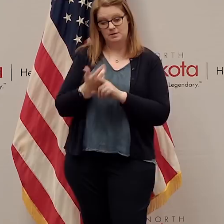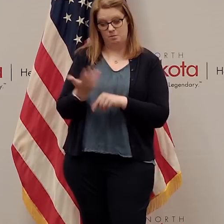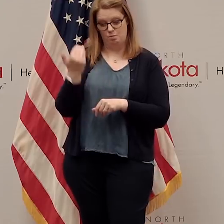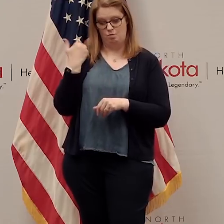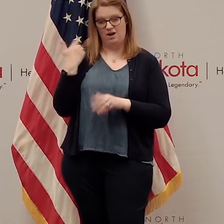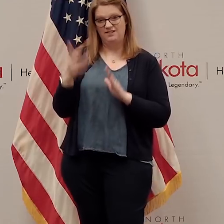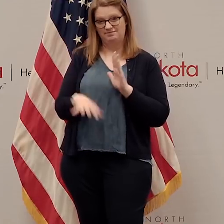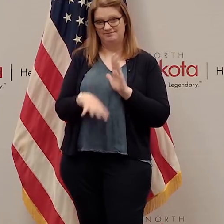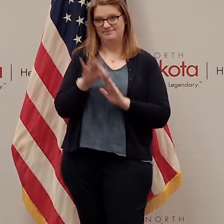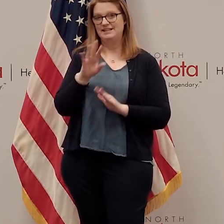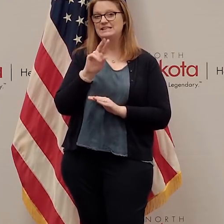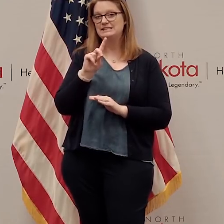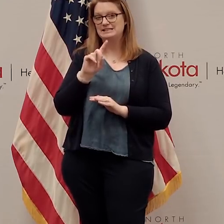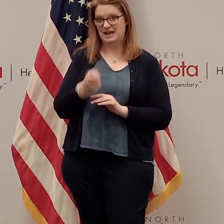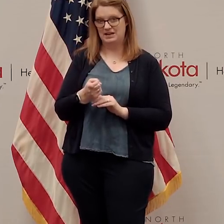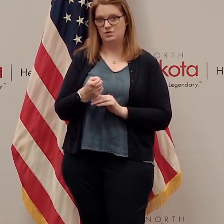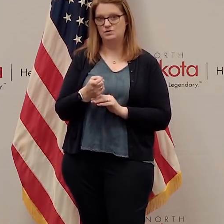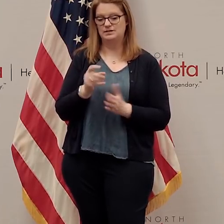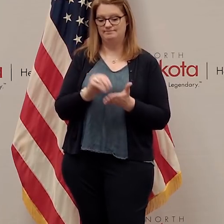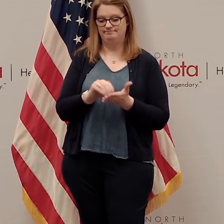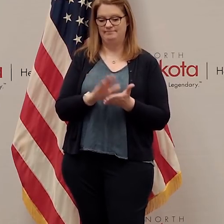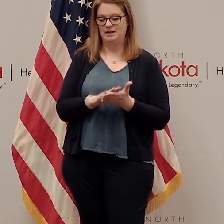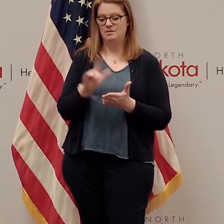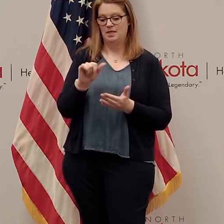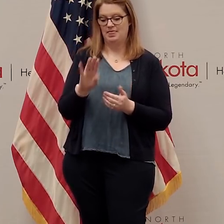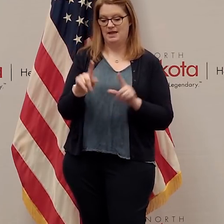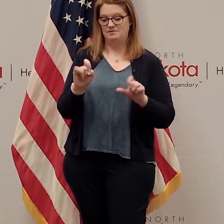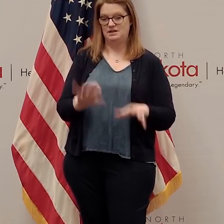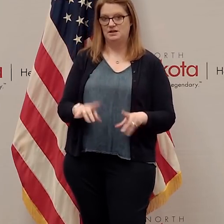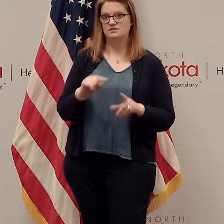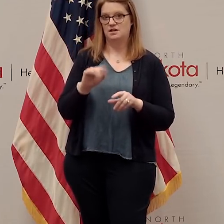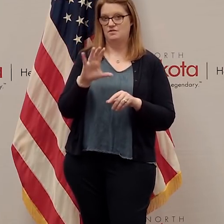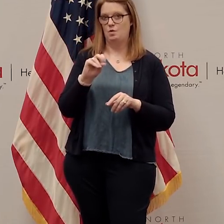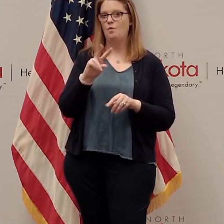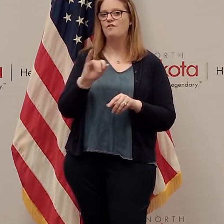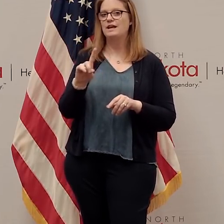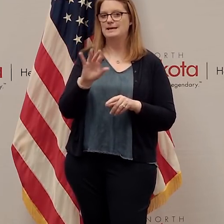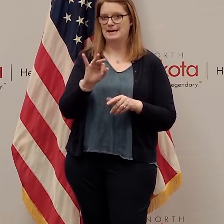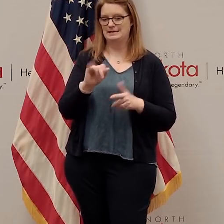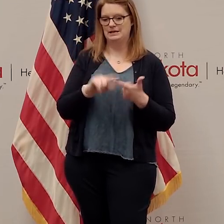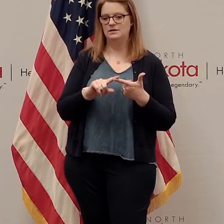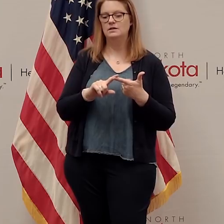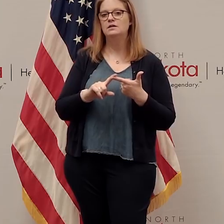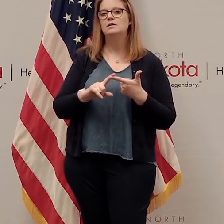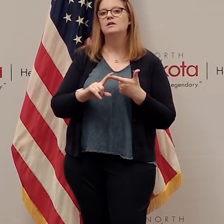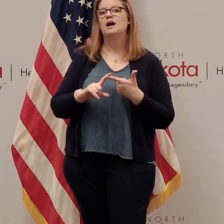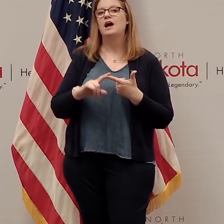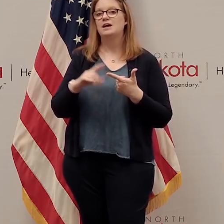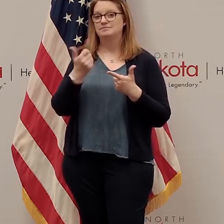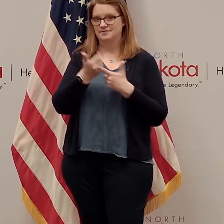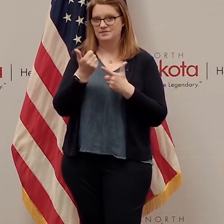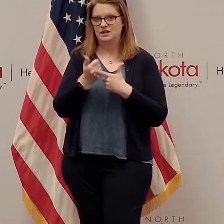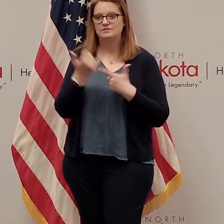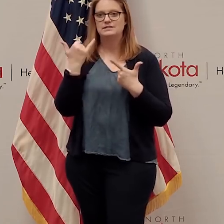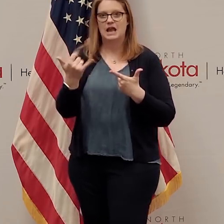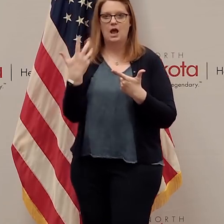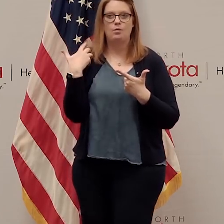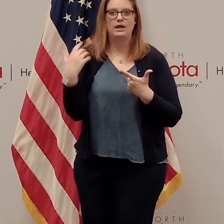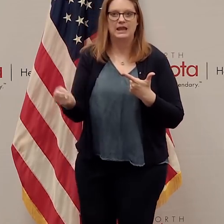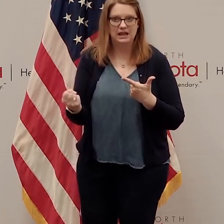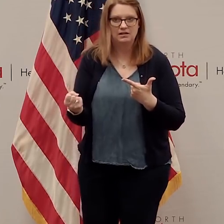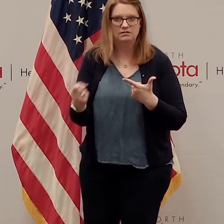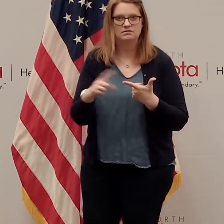of COVID-19 documented by a lab test and have experienced complete resolution of symptoms for at